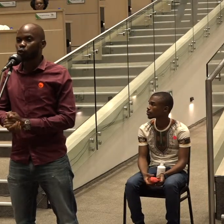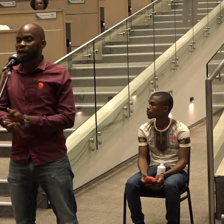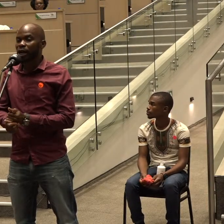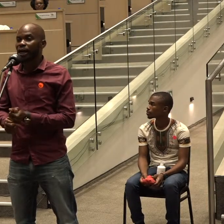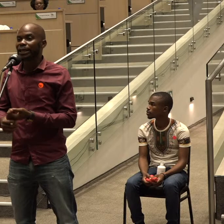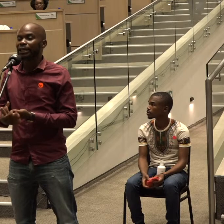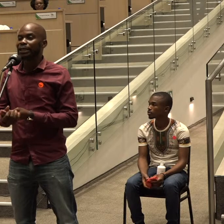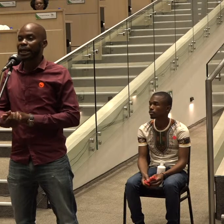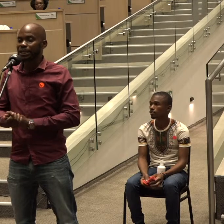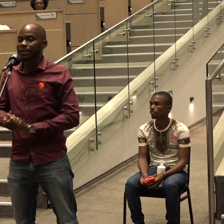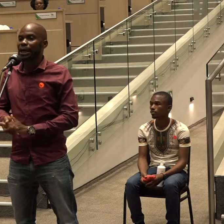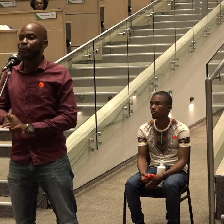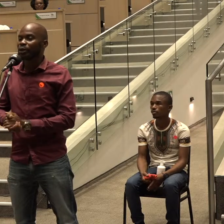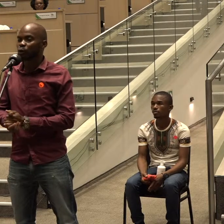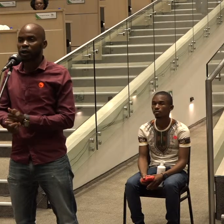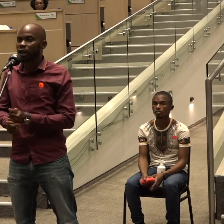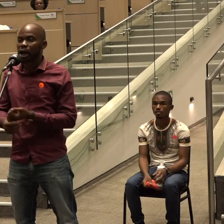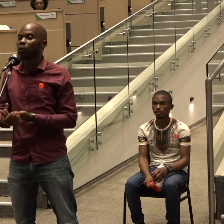problem